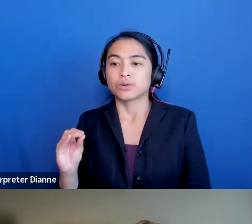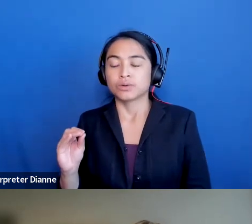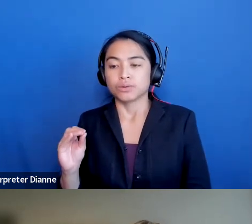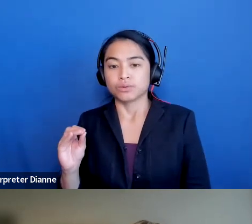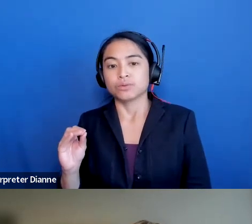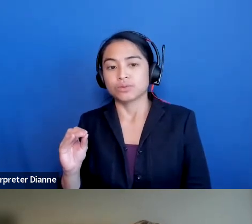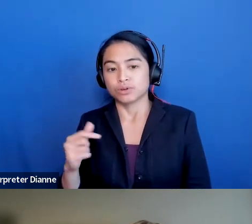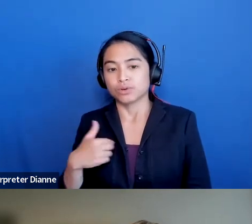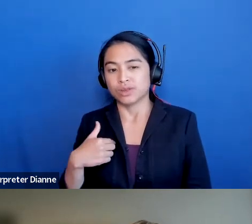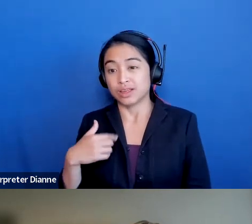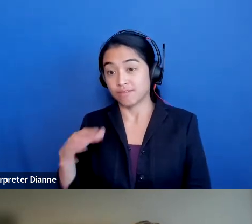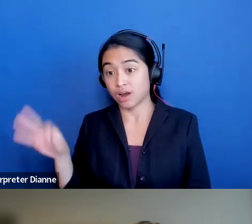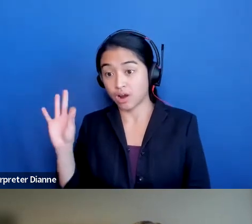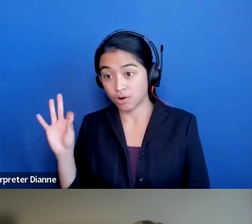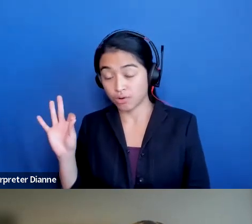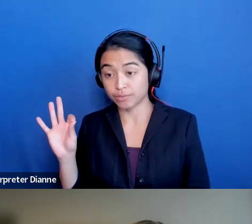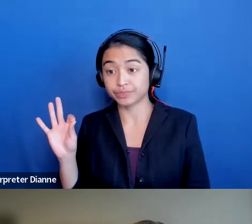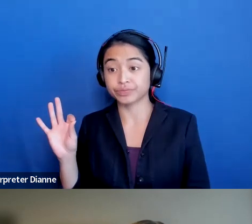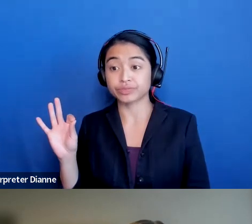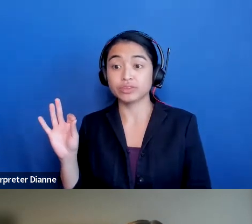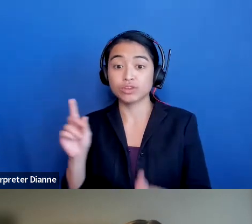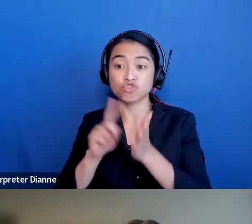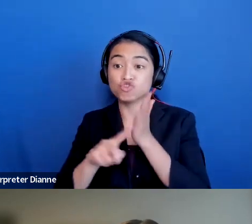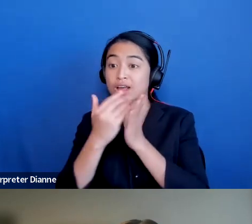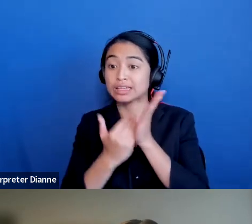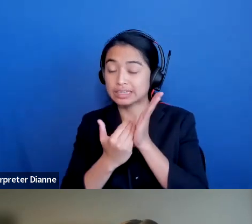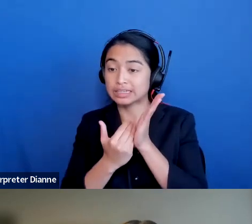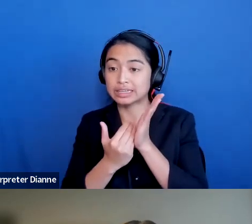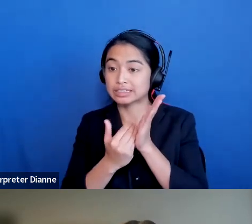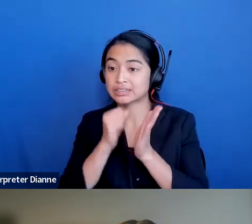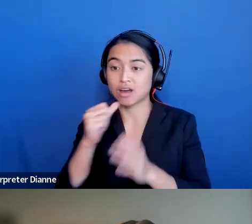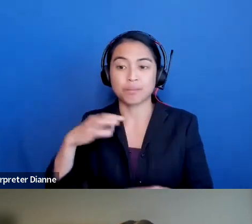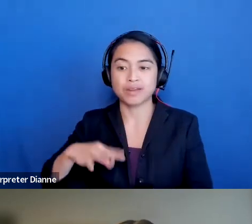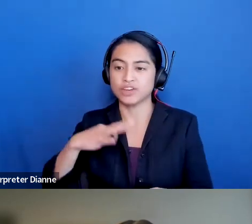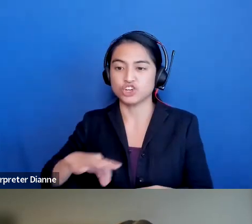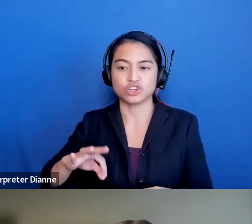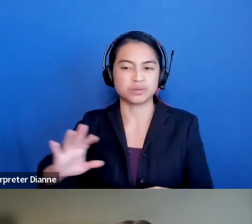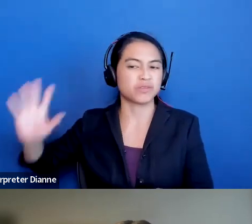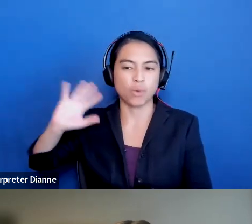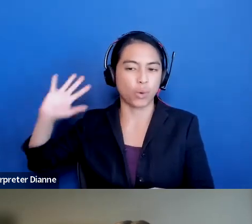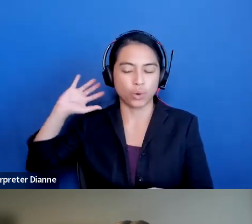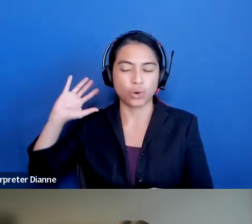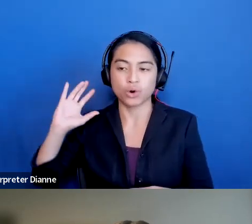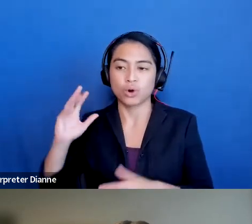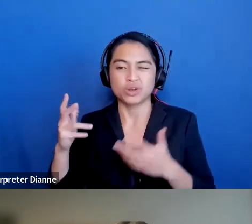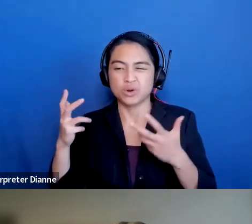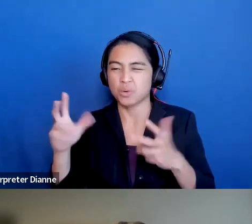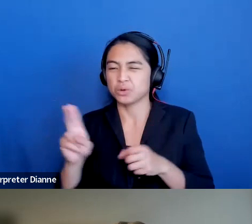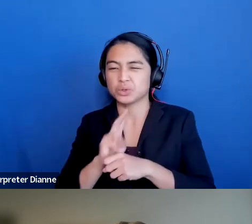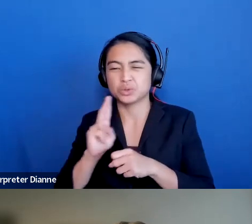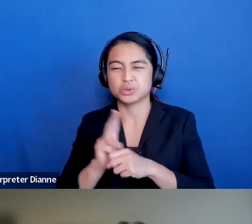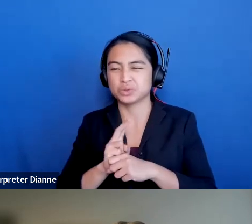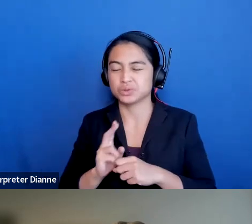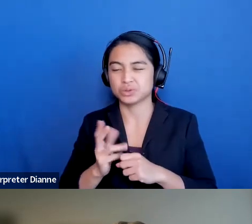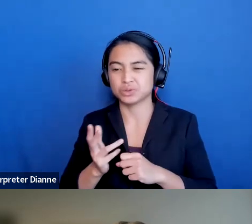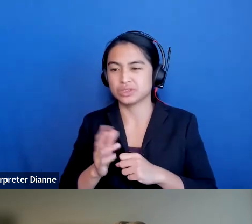with that, we found that a checklist has not really been beneficial in the past, because we don't necessarily want to use